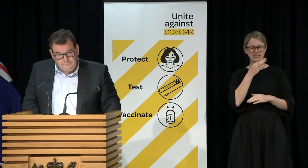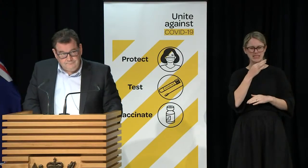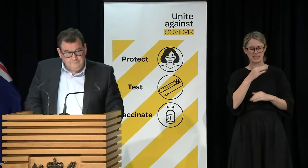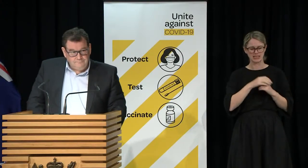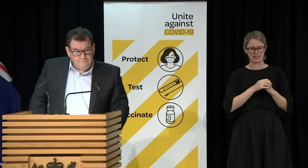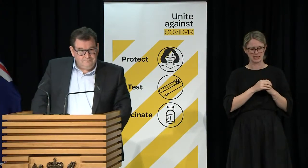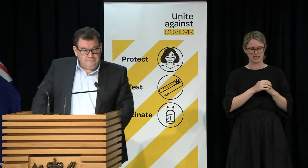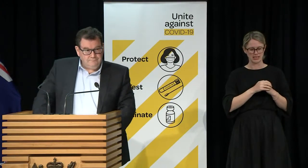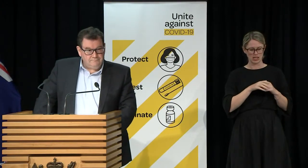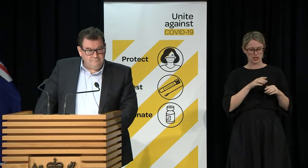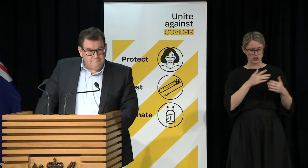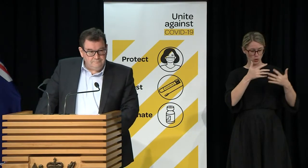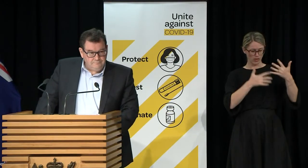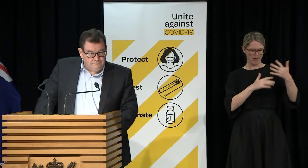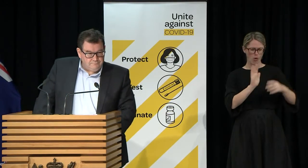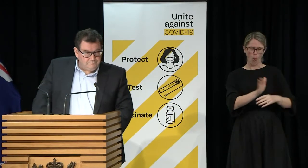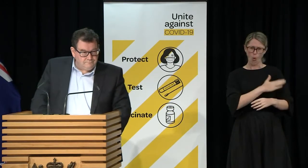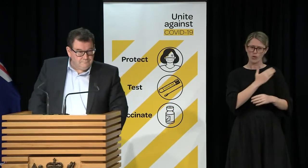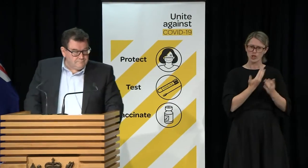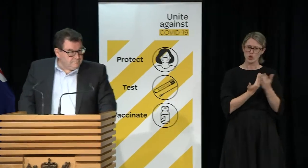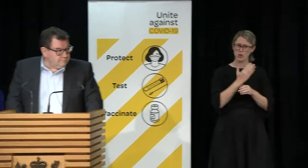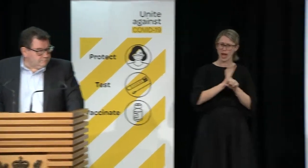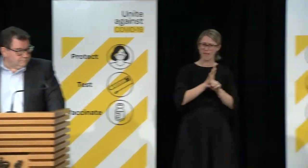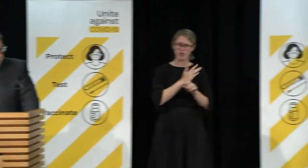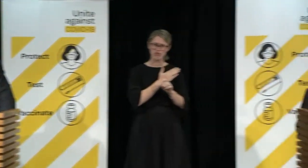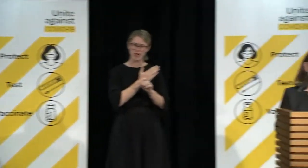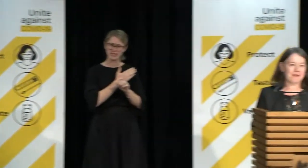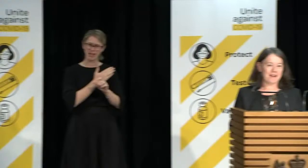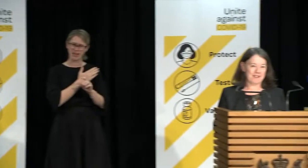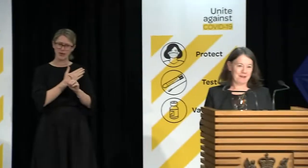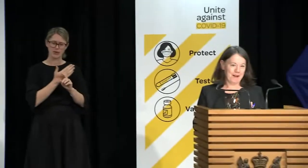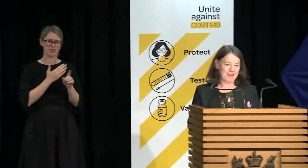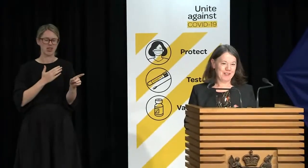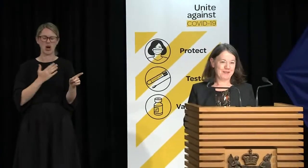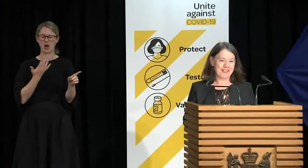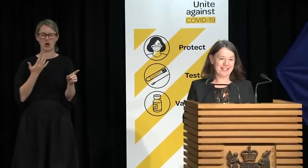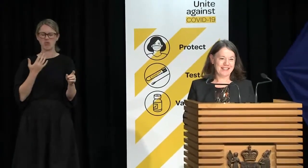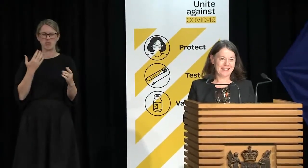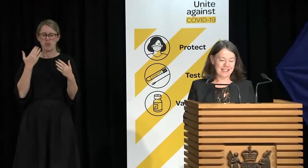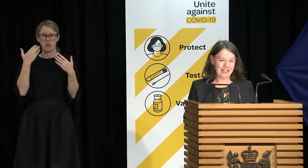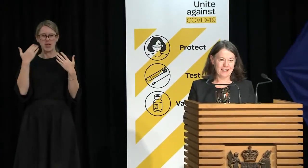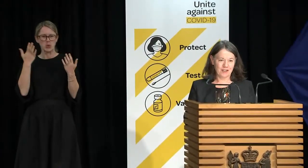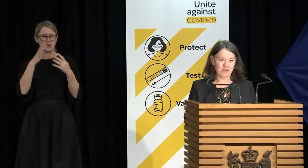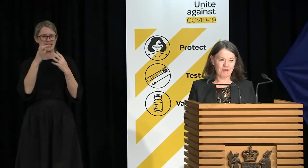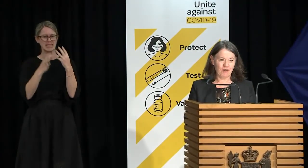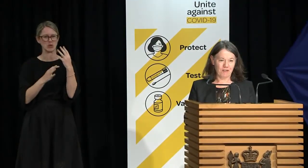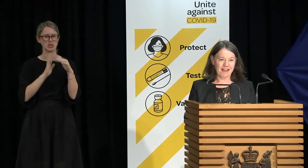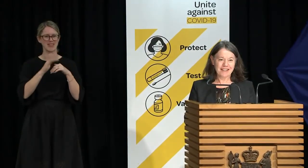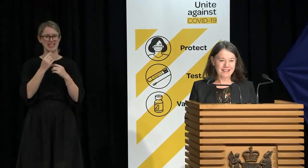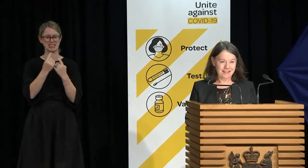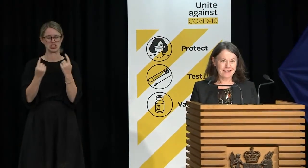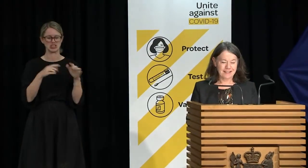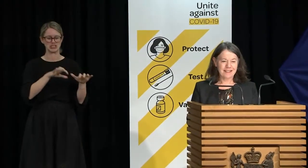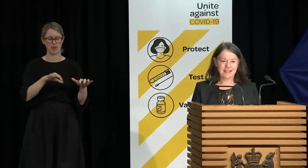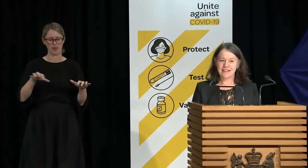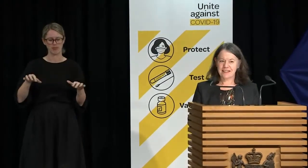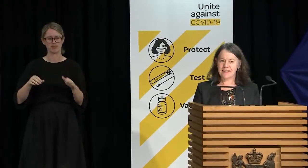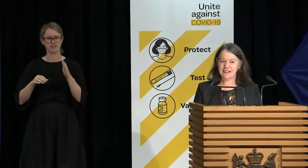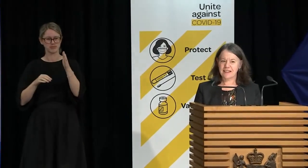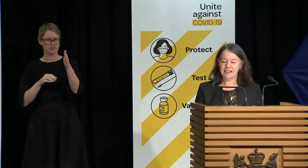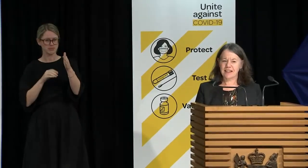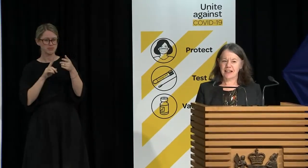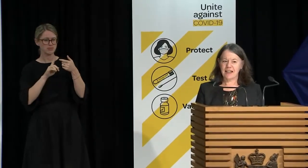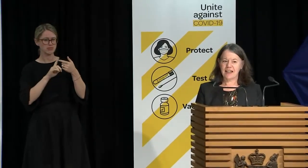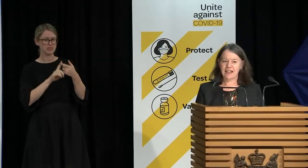had any new cases in the last week or fortnight? Oh, I'd have to get back to you with the details on that. Do you know if there's still